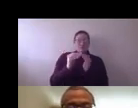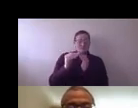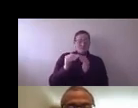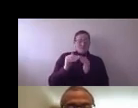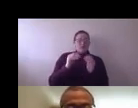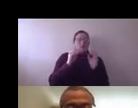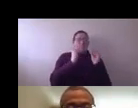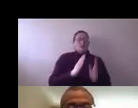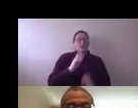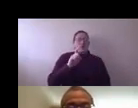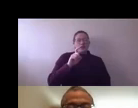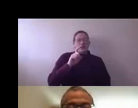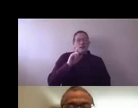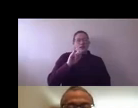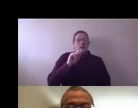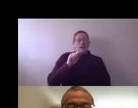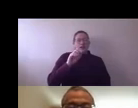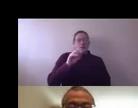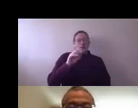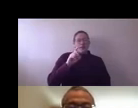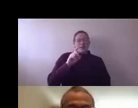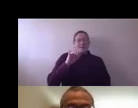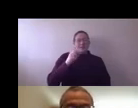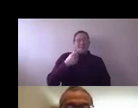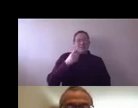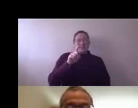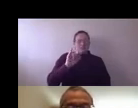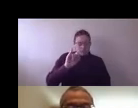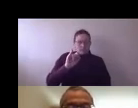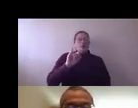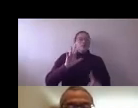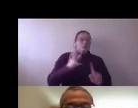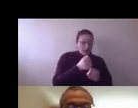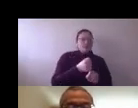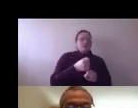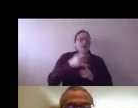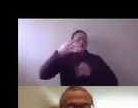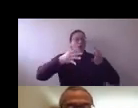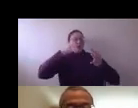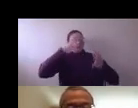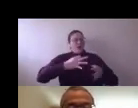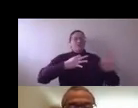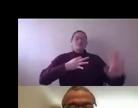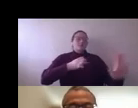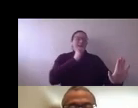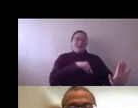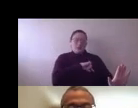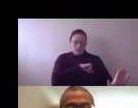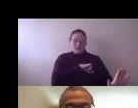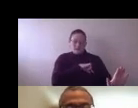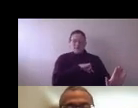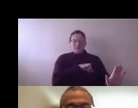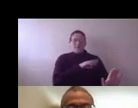was prosecuted and was found not guilty by the judge. And I understand that there will be